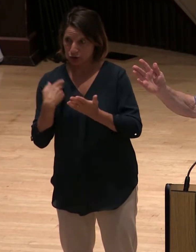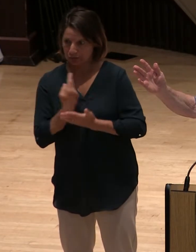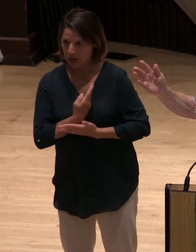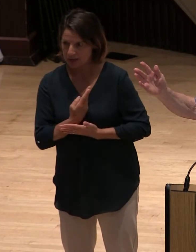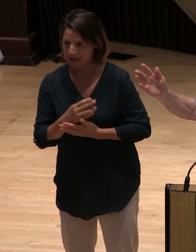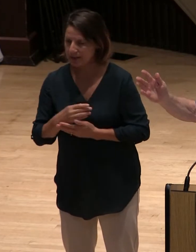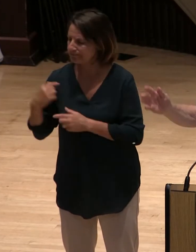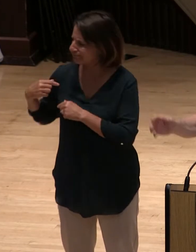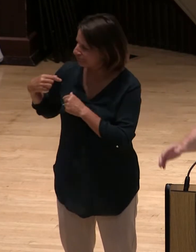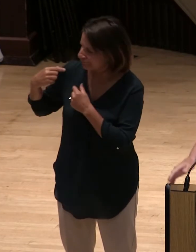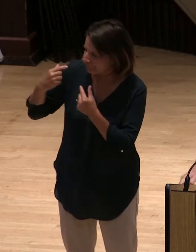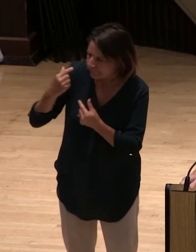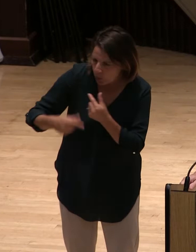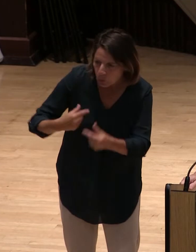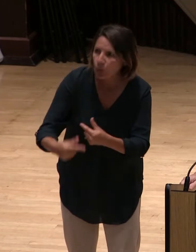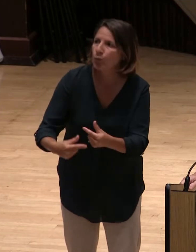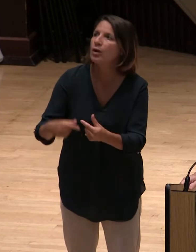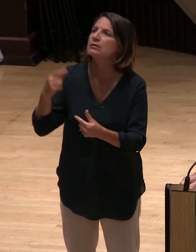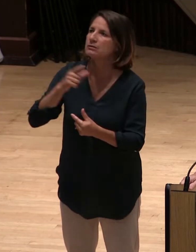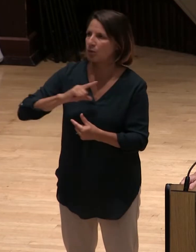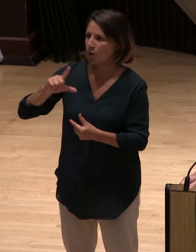you have been our refuge.